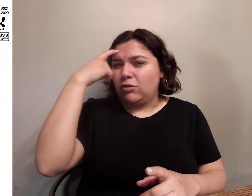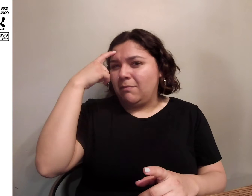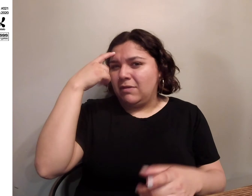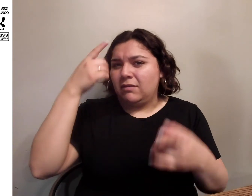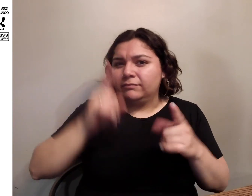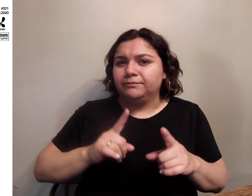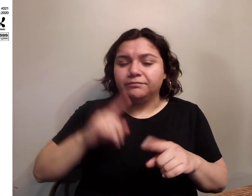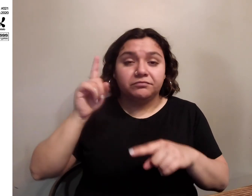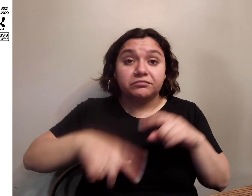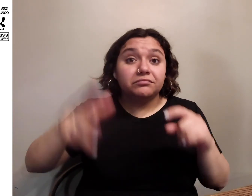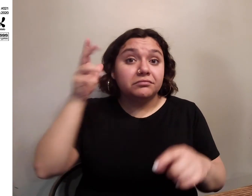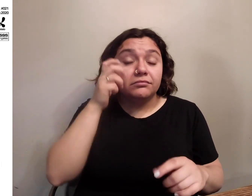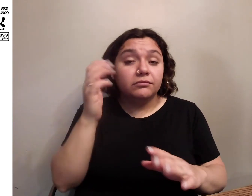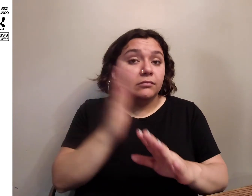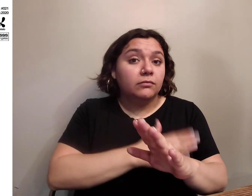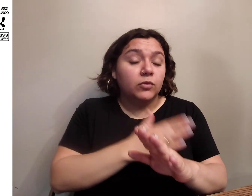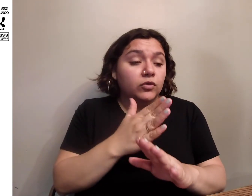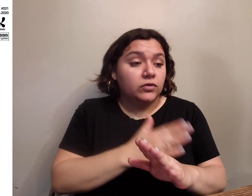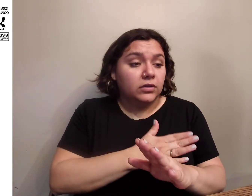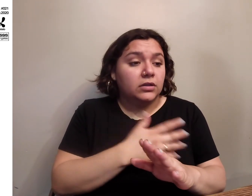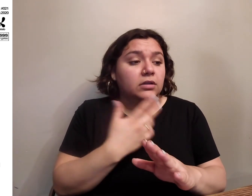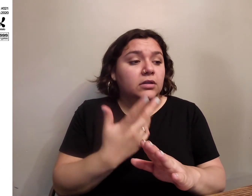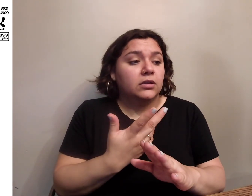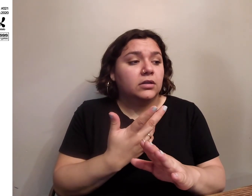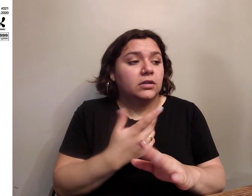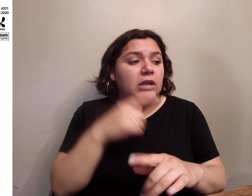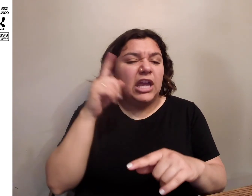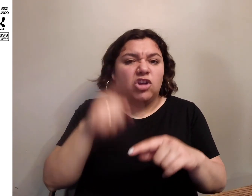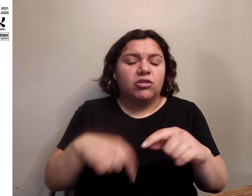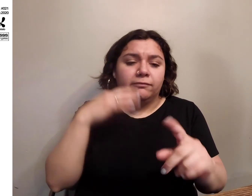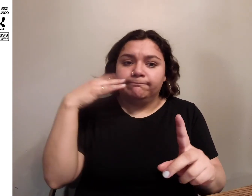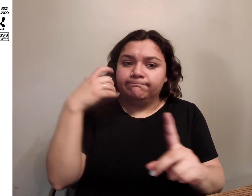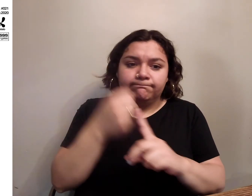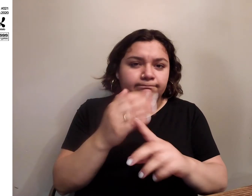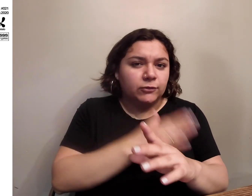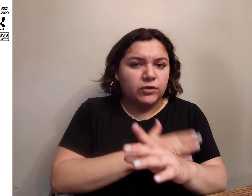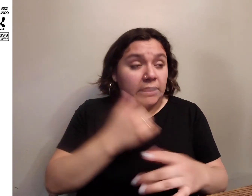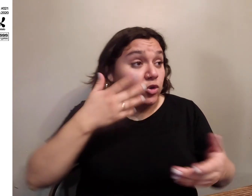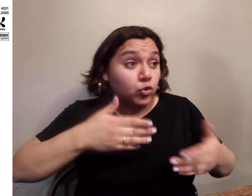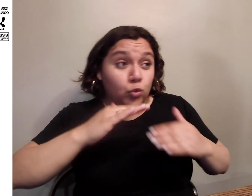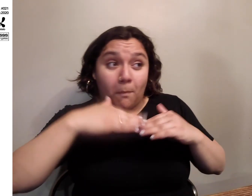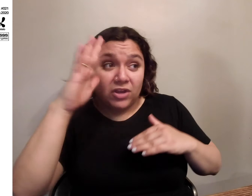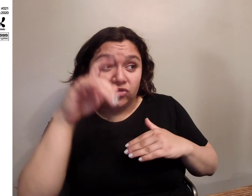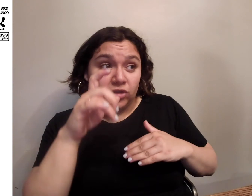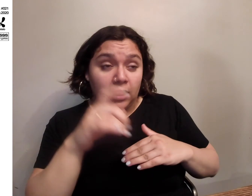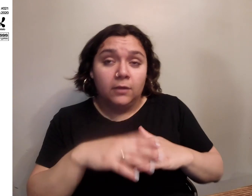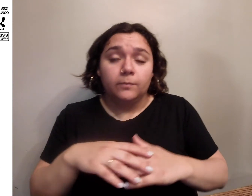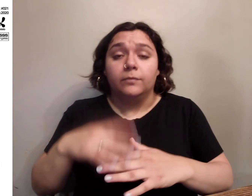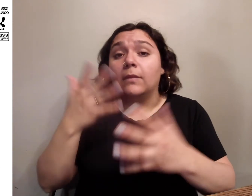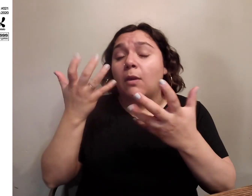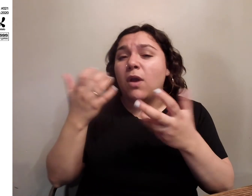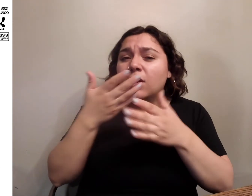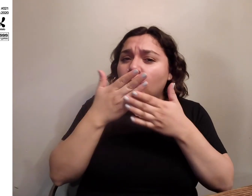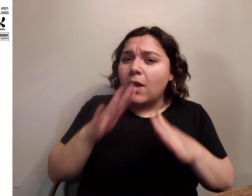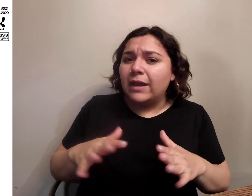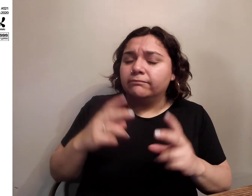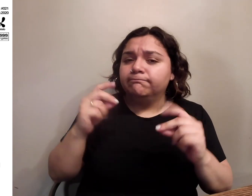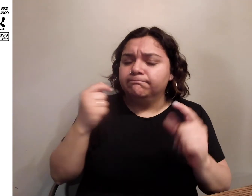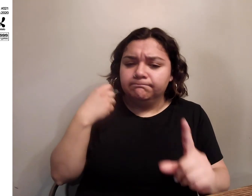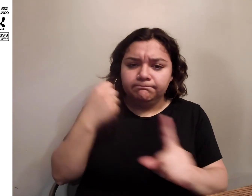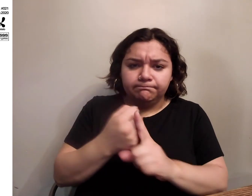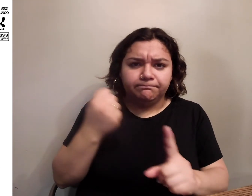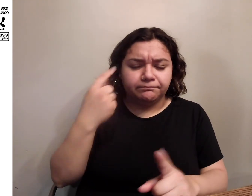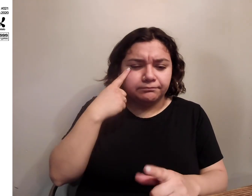that I couldn't listen. It was just couldn't get in. Too much. So a lot of quiet, and then suddenly, I think